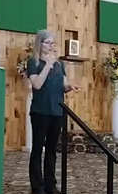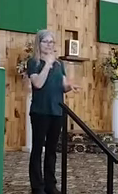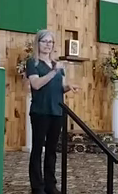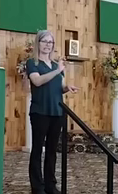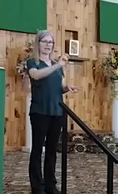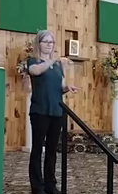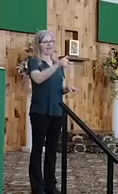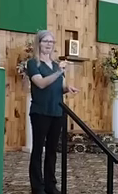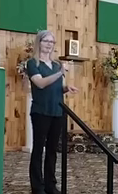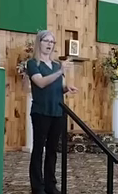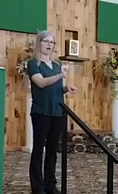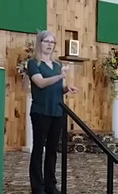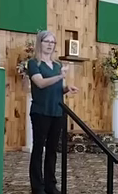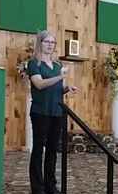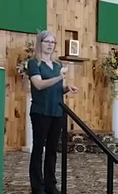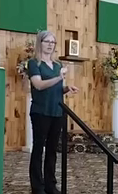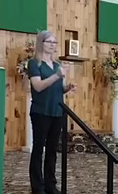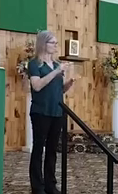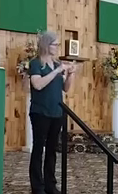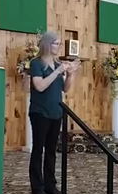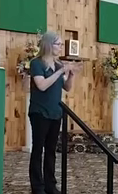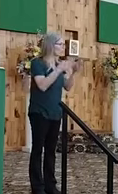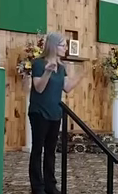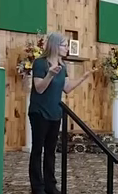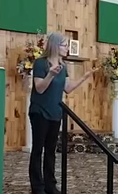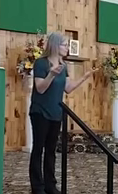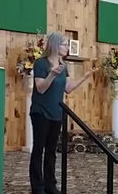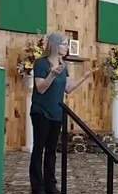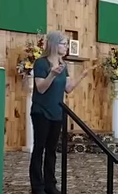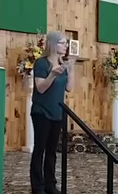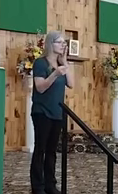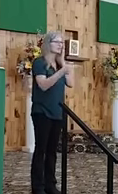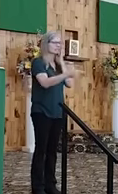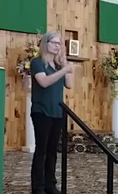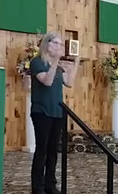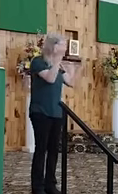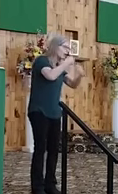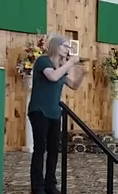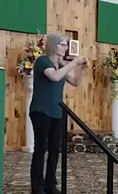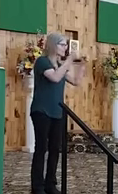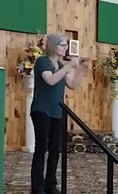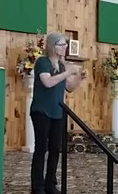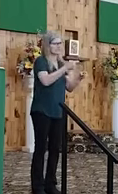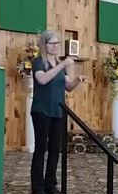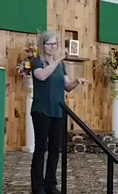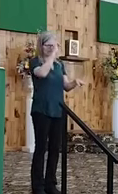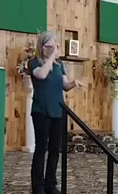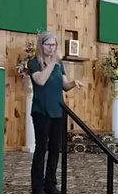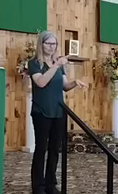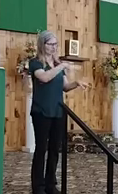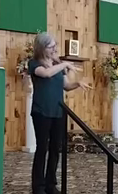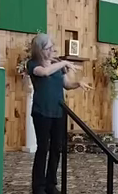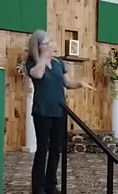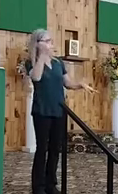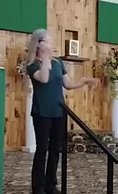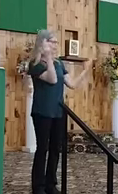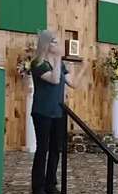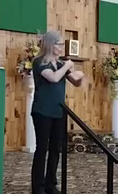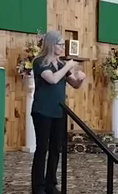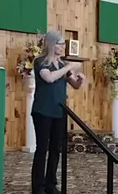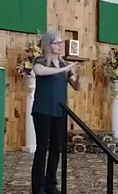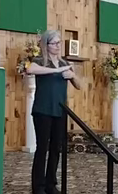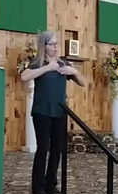opened. Get out of the darkness of sin. Get out of the darkness of ignorance and be open to the light of Christ. Be open to